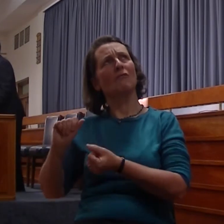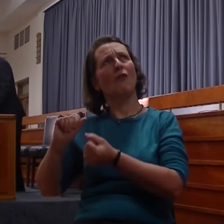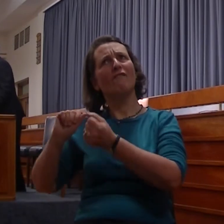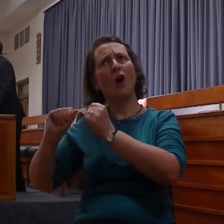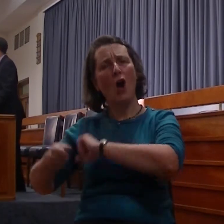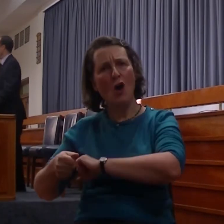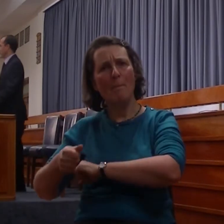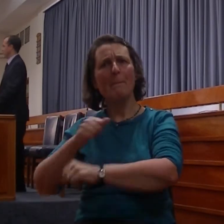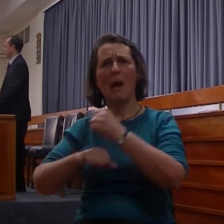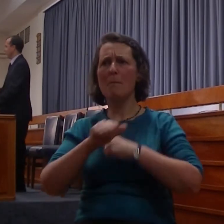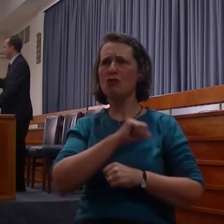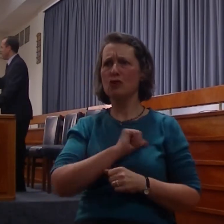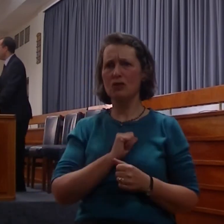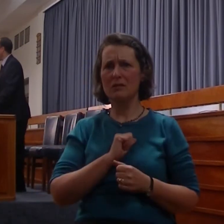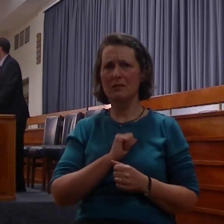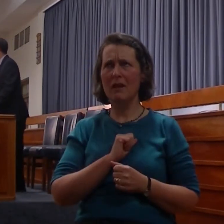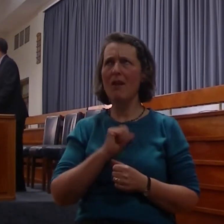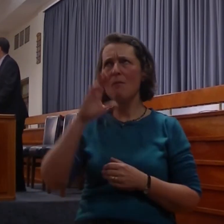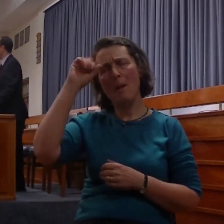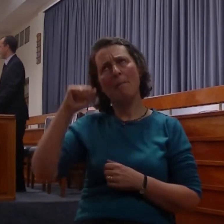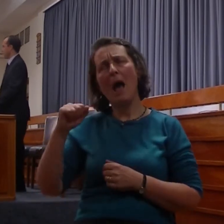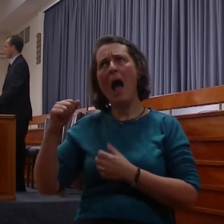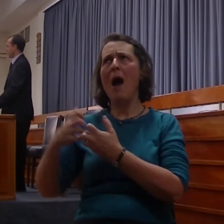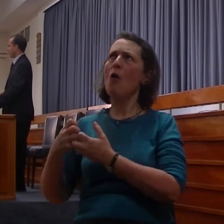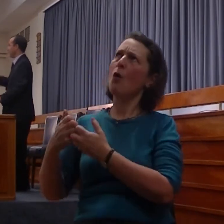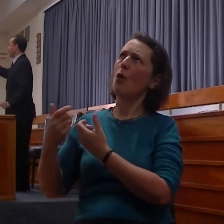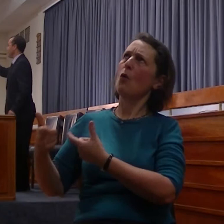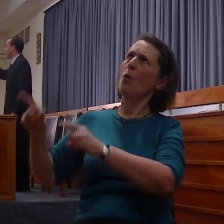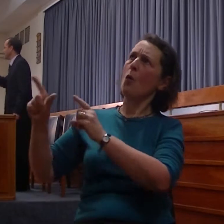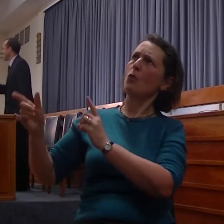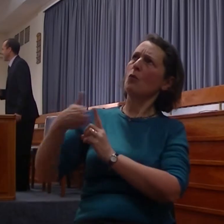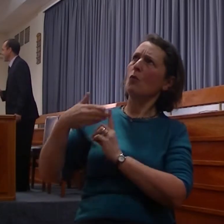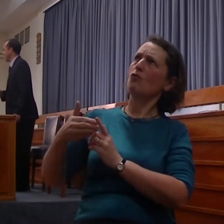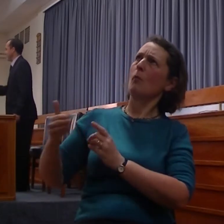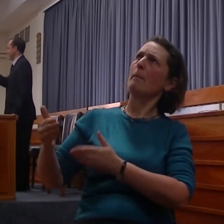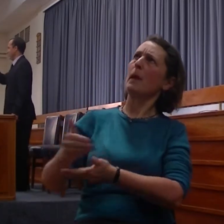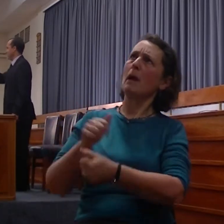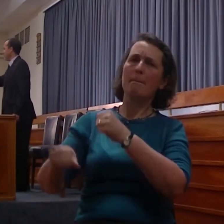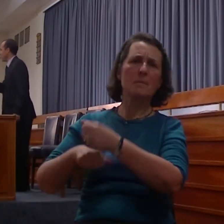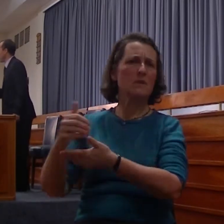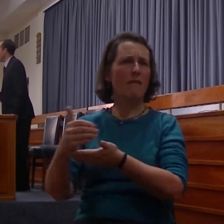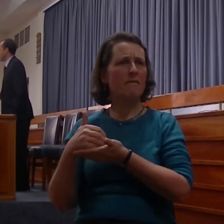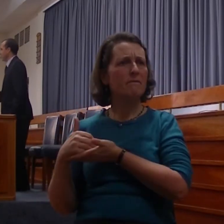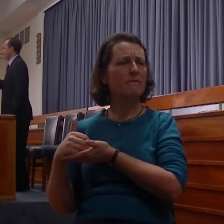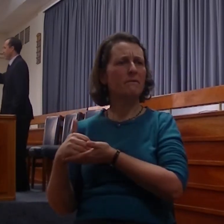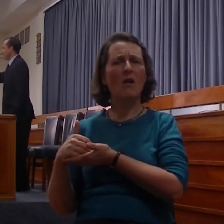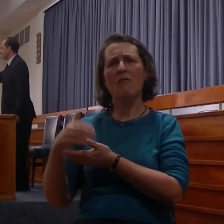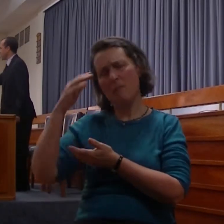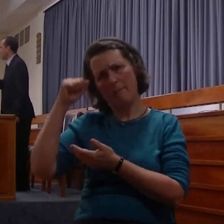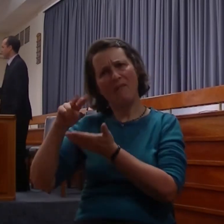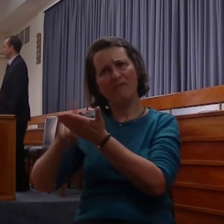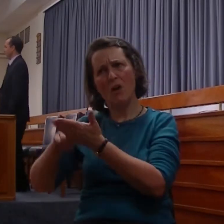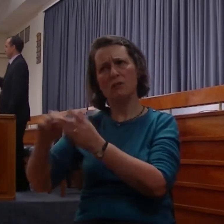danger. Remember the time you were converted. Remember how you got converted. Remember how